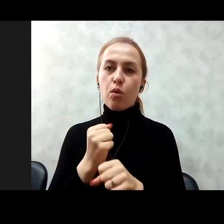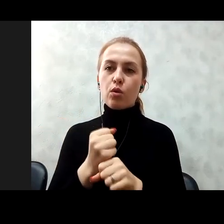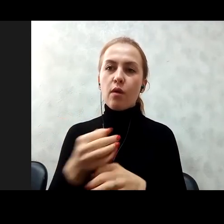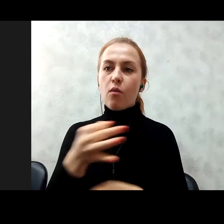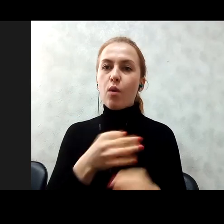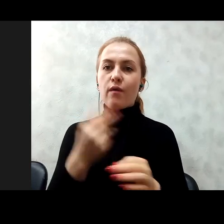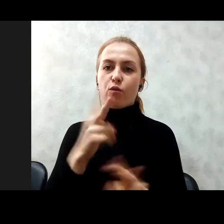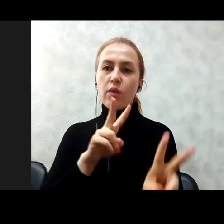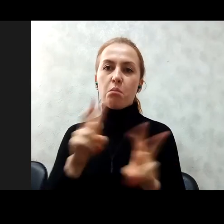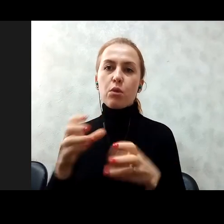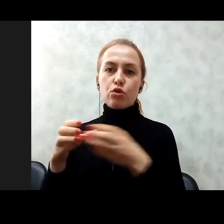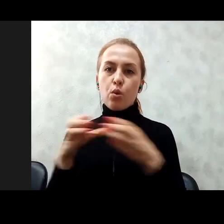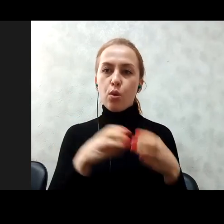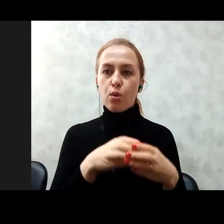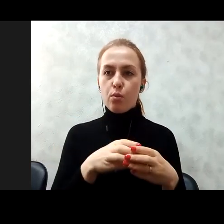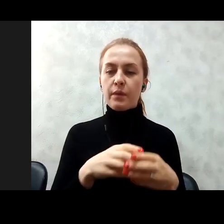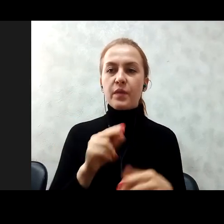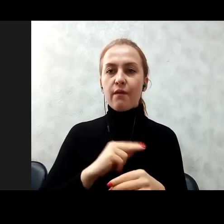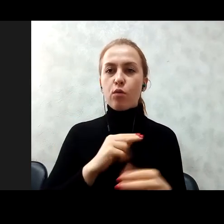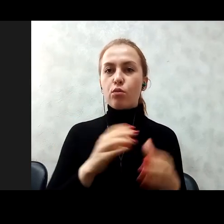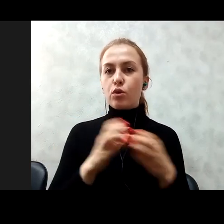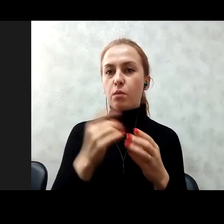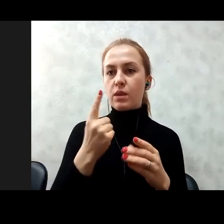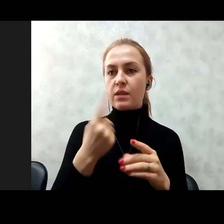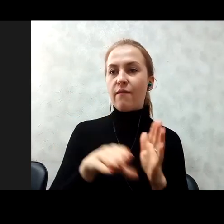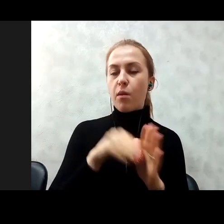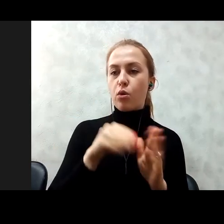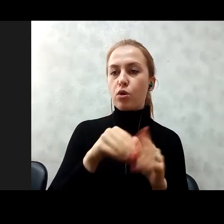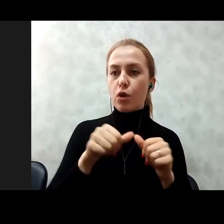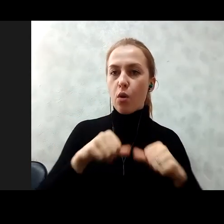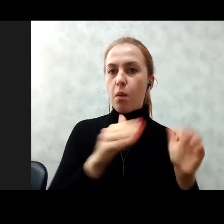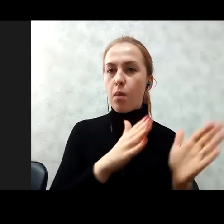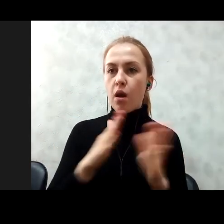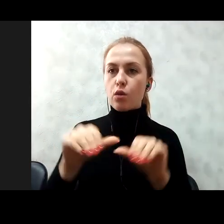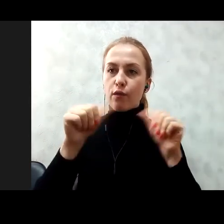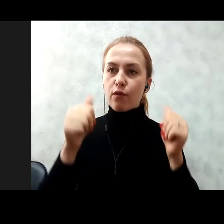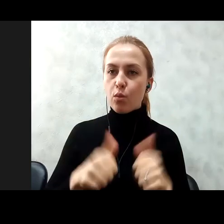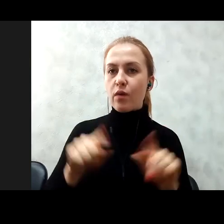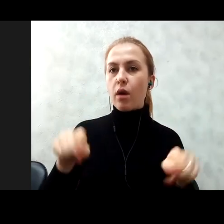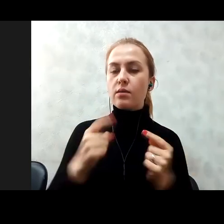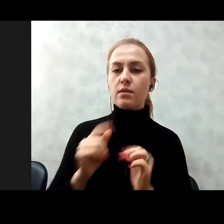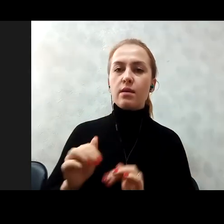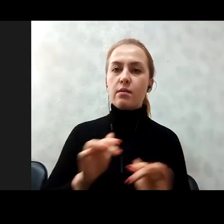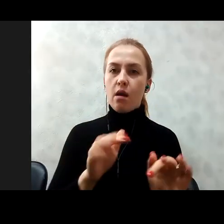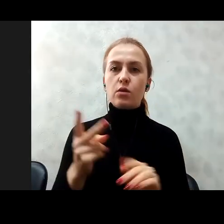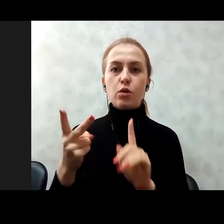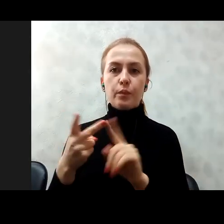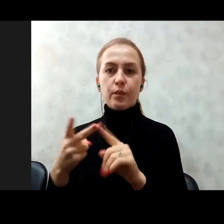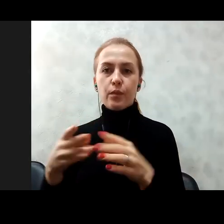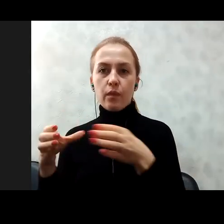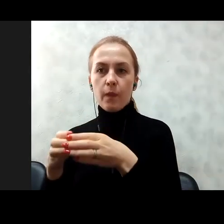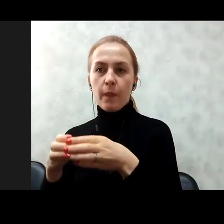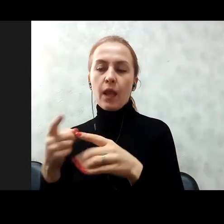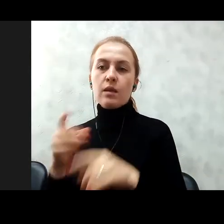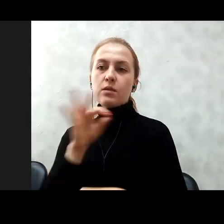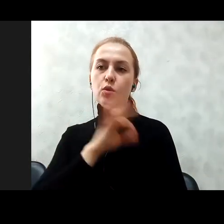After the lunch break, we will have work in groups. The first of them will be on the organization